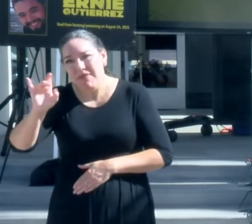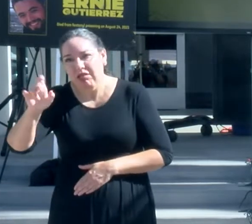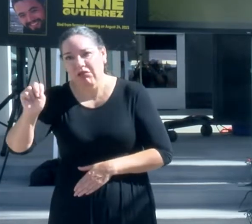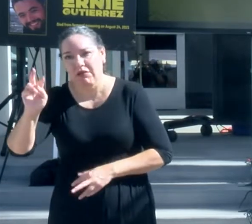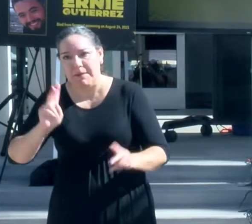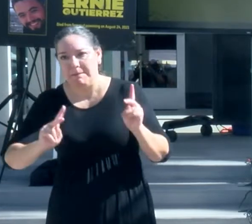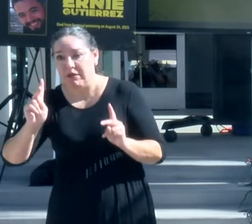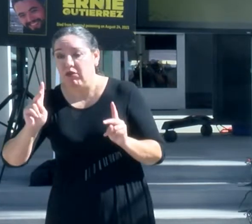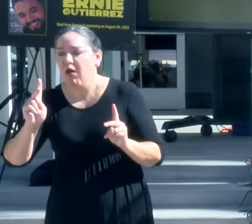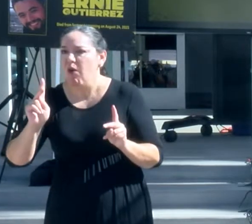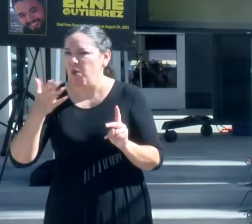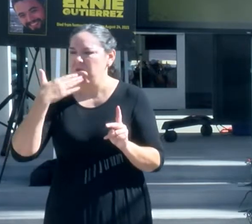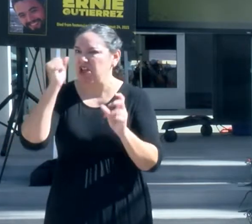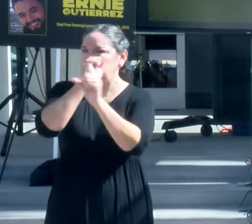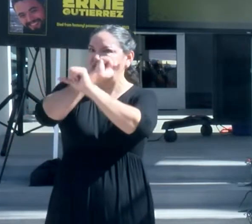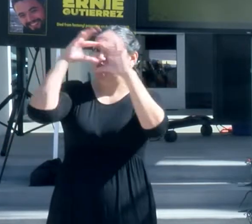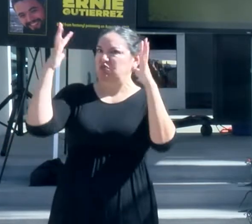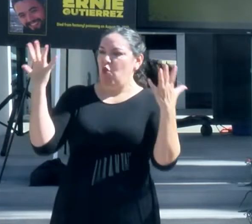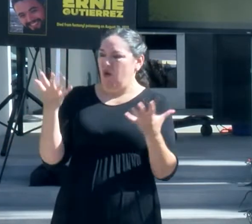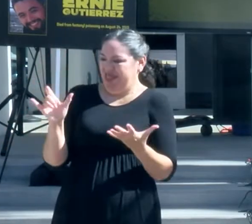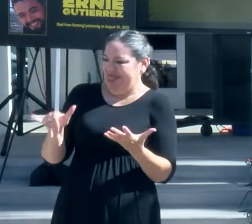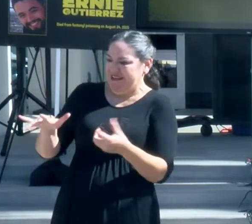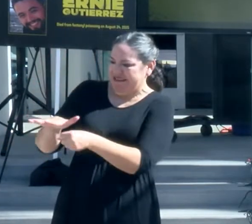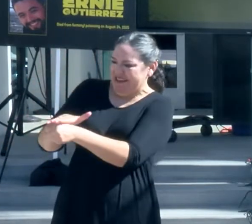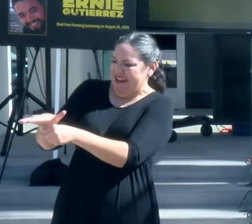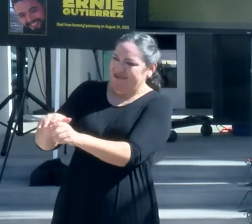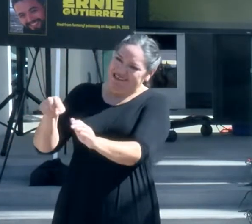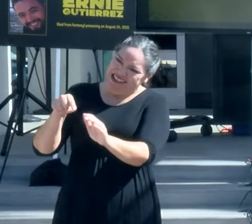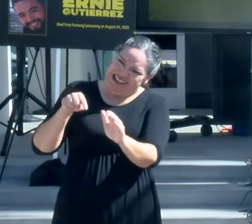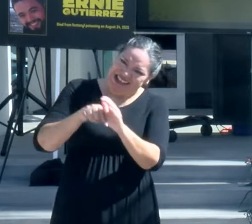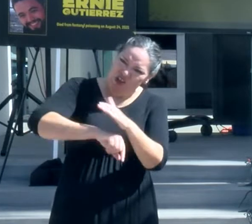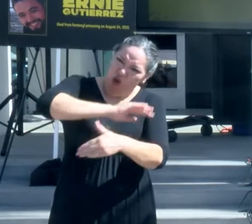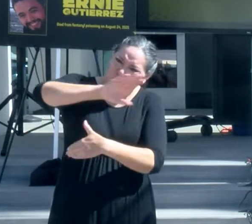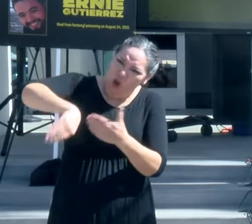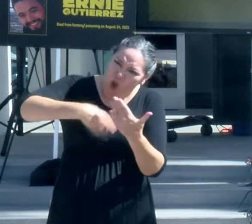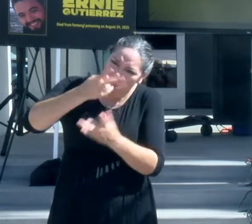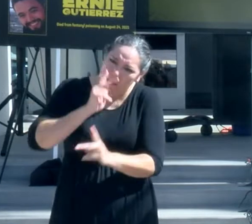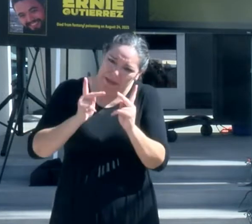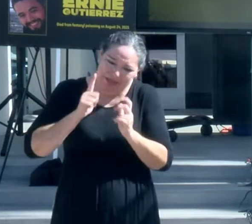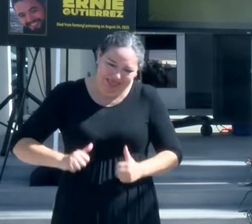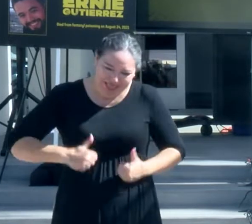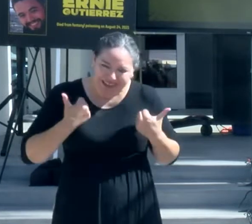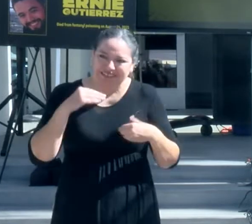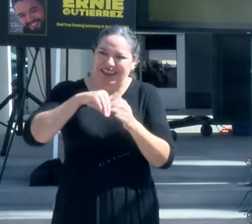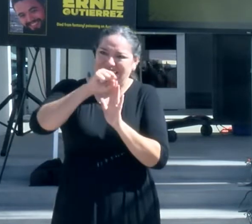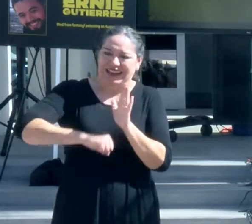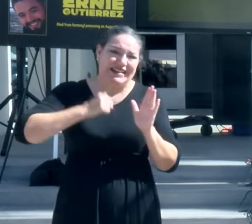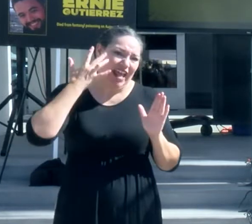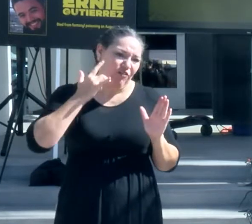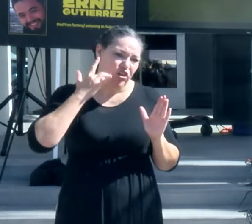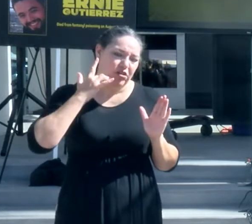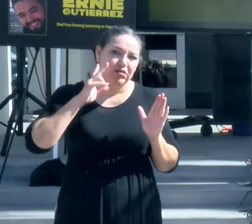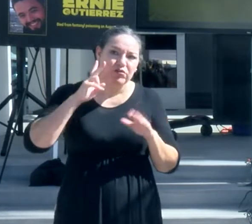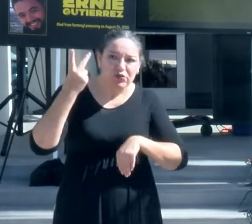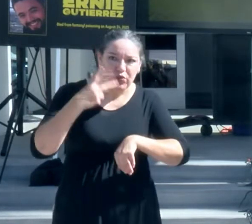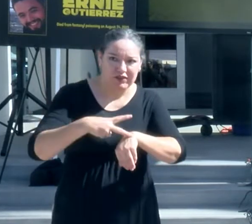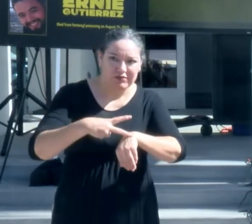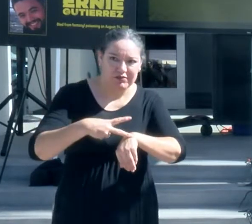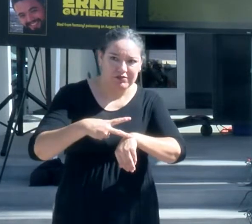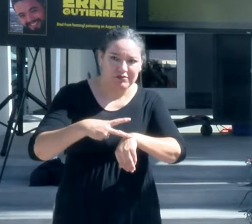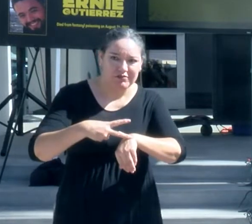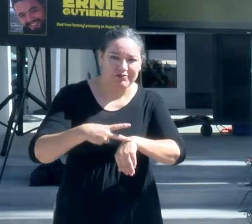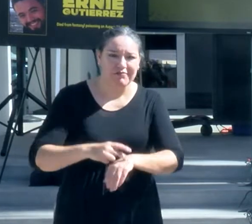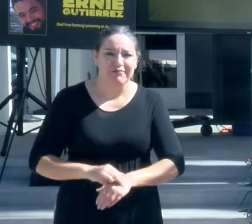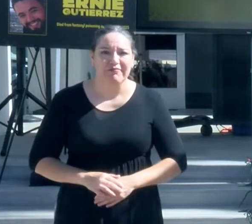to put it into a better perspective, enough to kill the entire population of California twice.